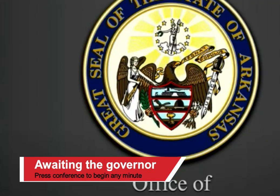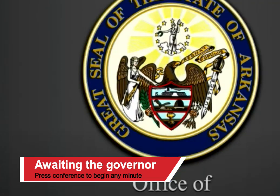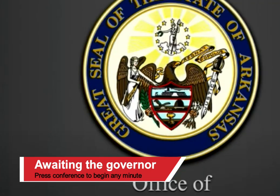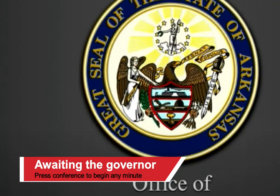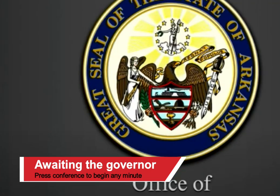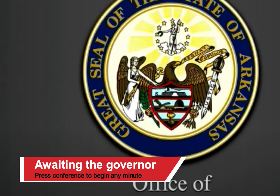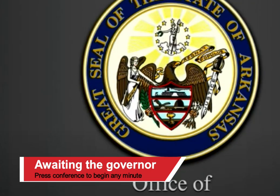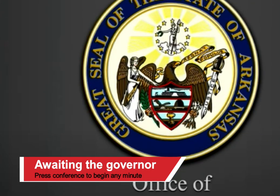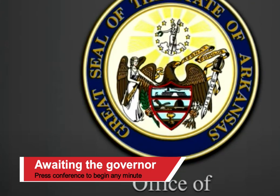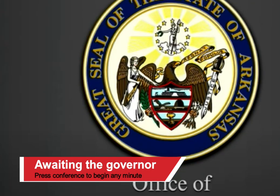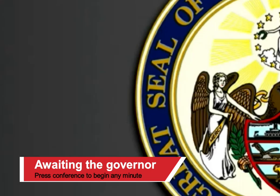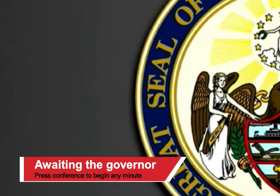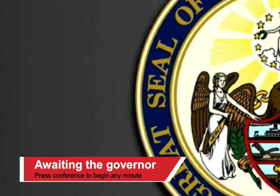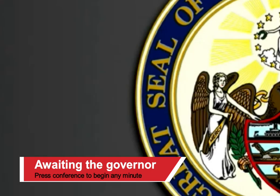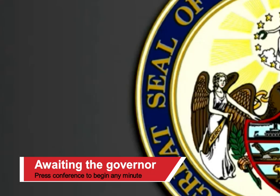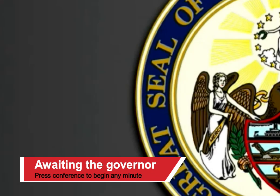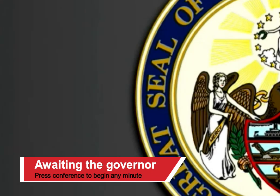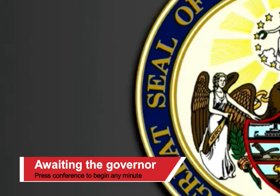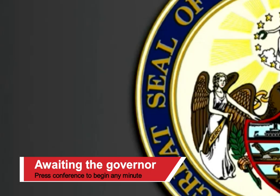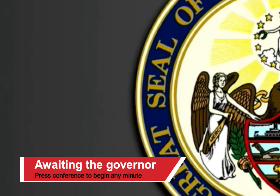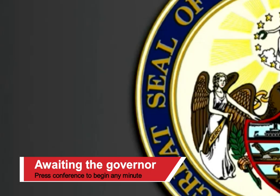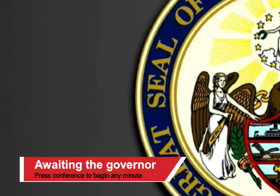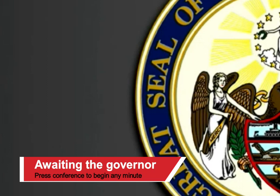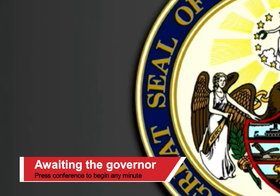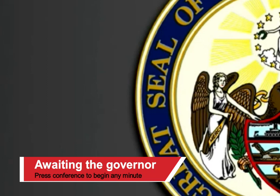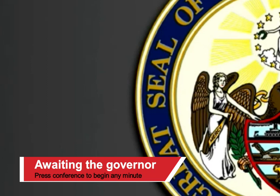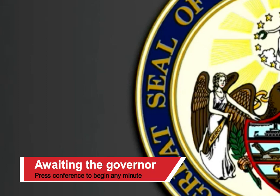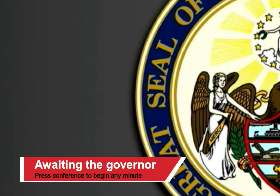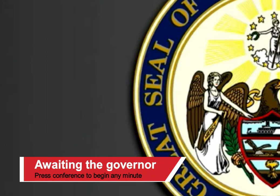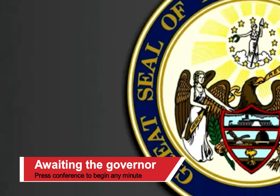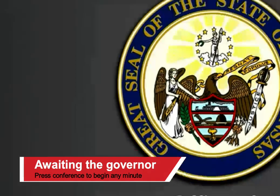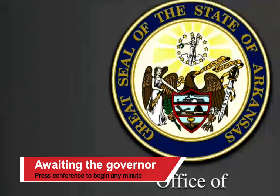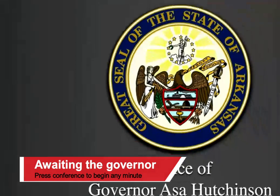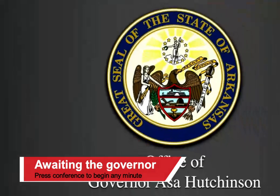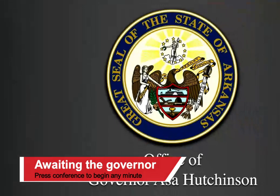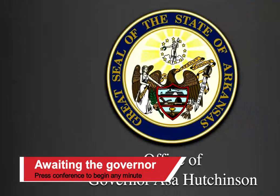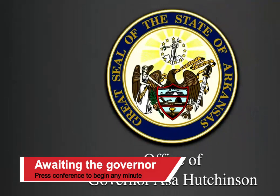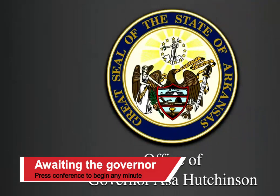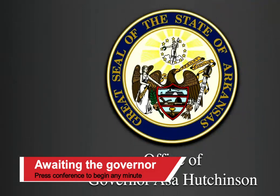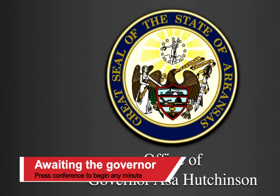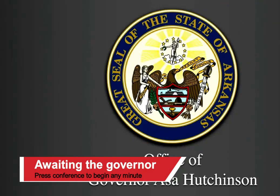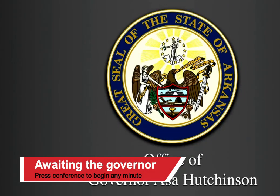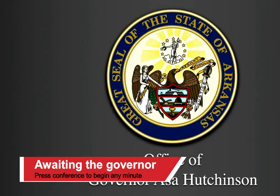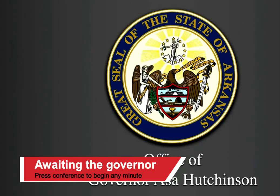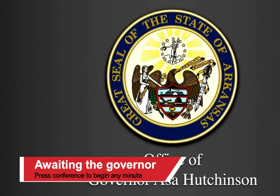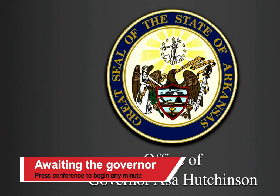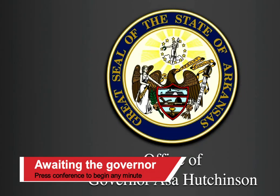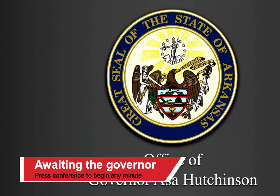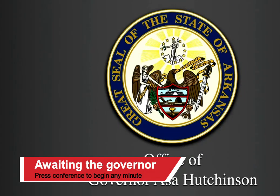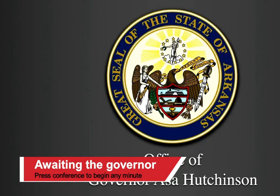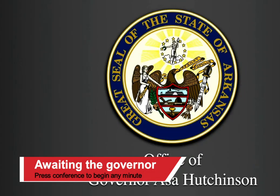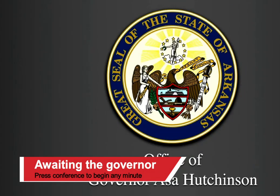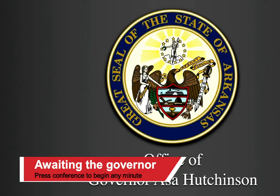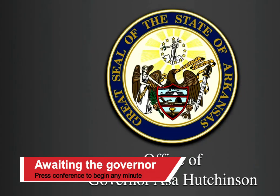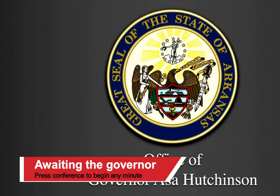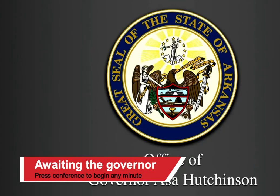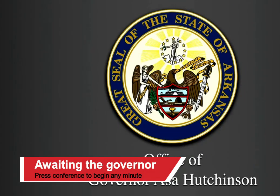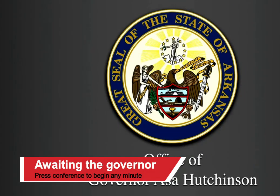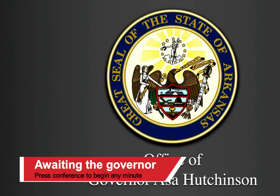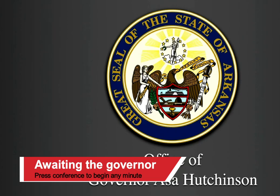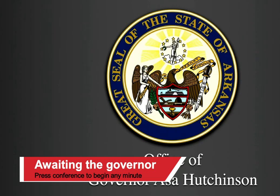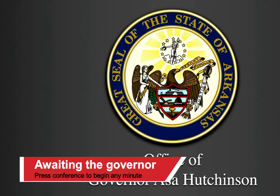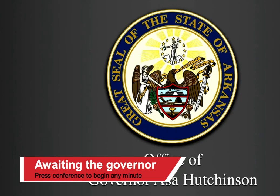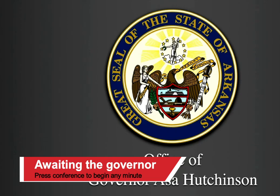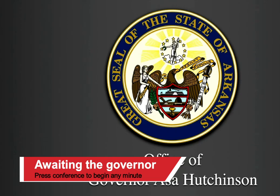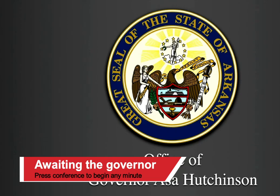full screen now, and I will get set for the press conference to begin. Whoops, that looks weird. How about that? And so Governor Hutchinson will